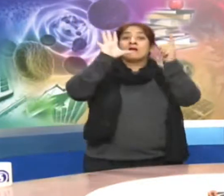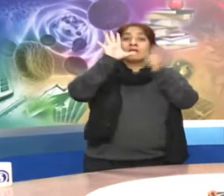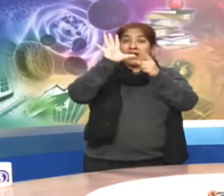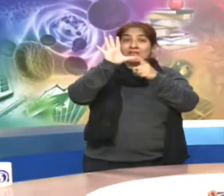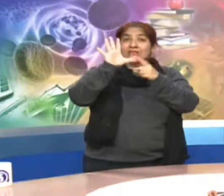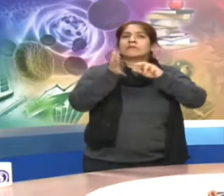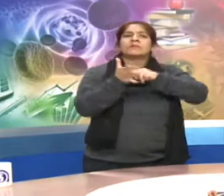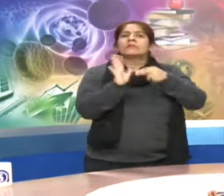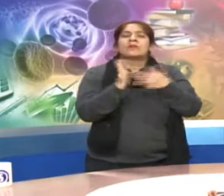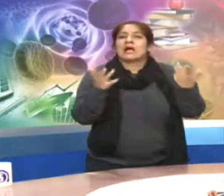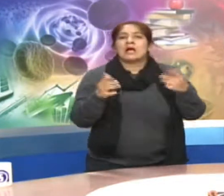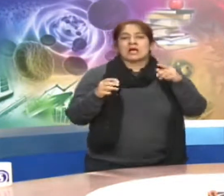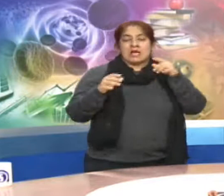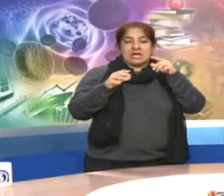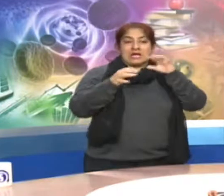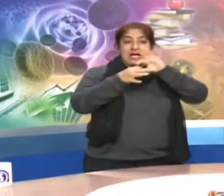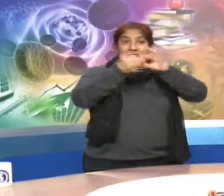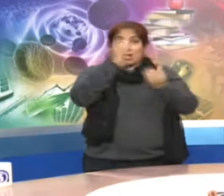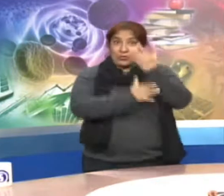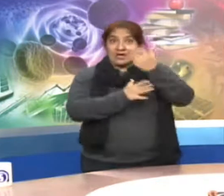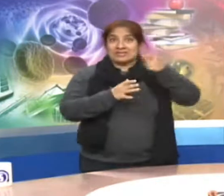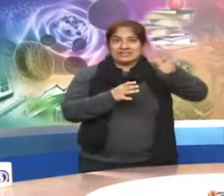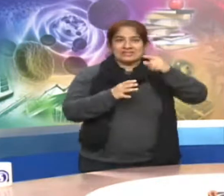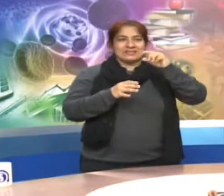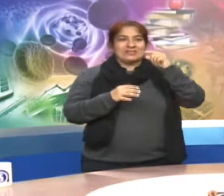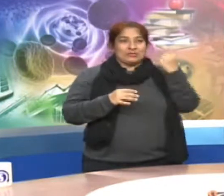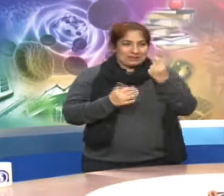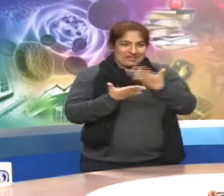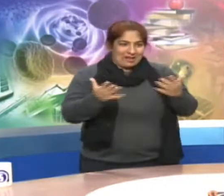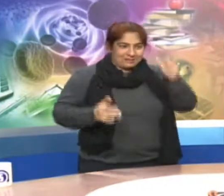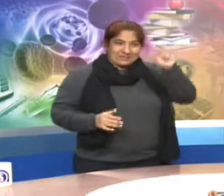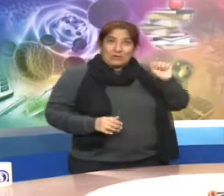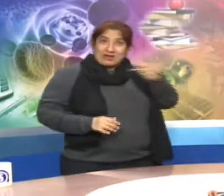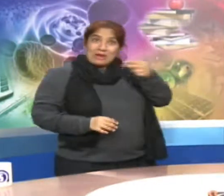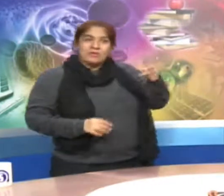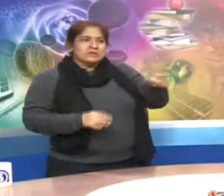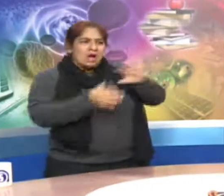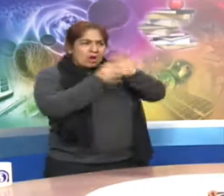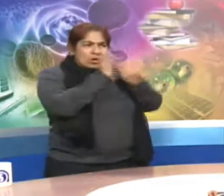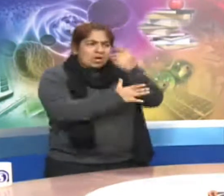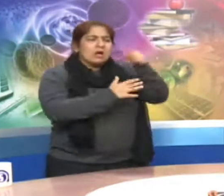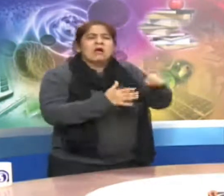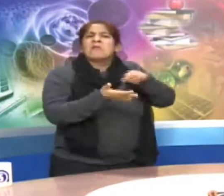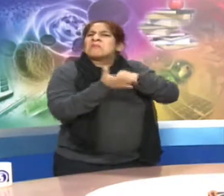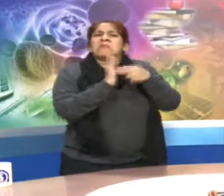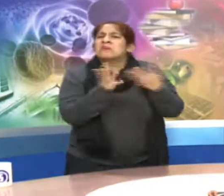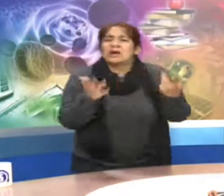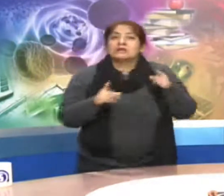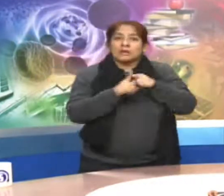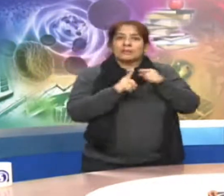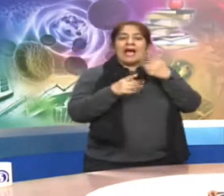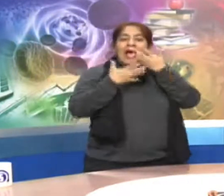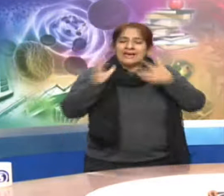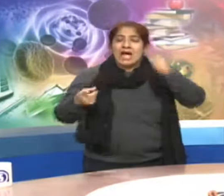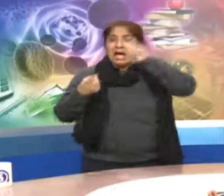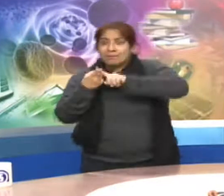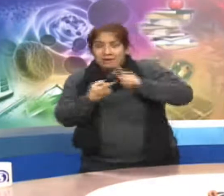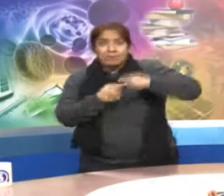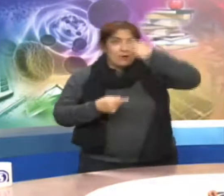Number 5 is consumer organizations. Different organizations establish themselves